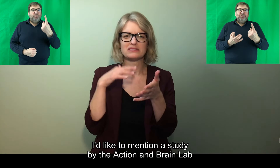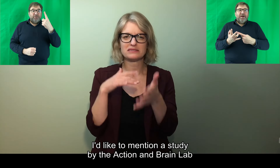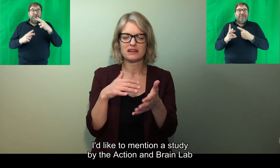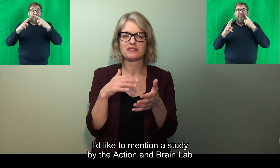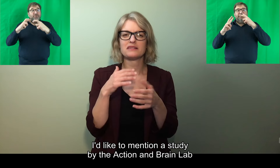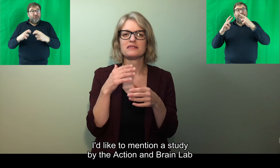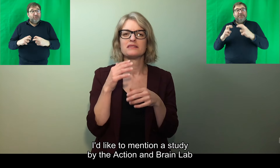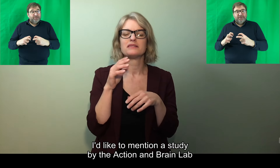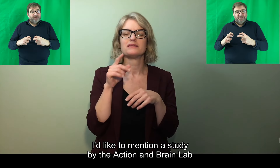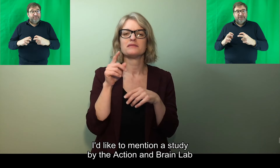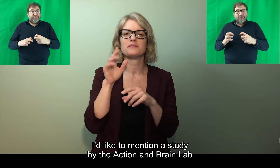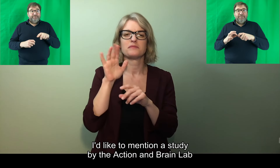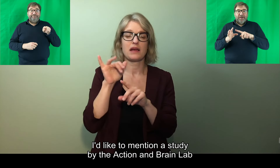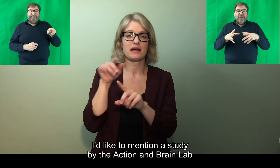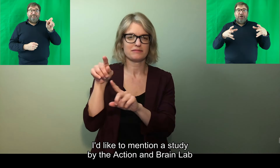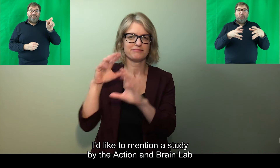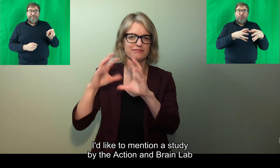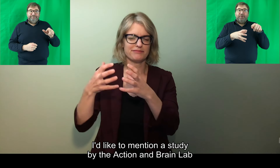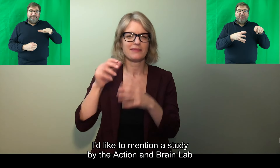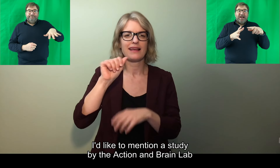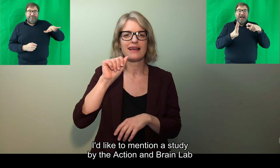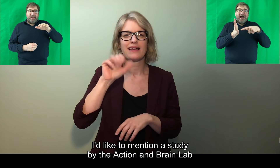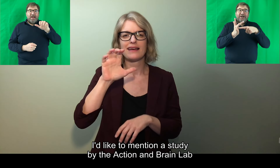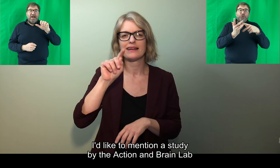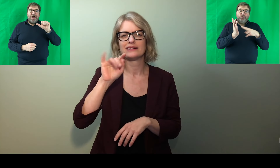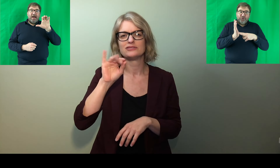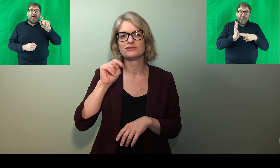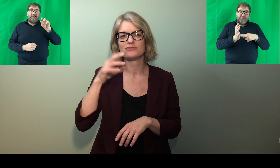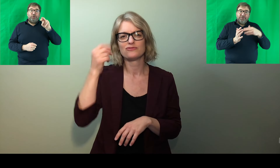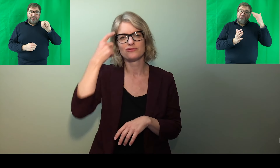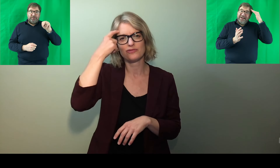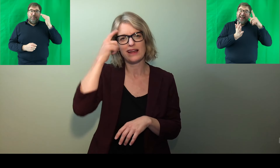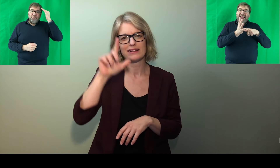I'd like to mention a study by the Action and Brain Lab,